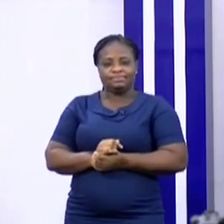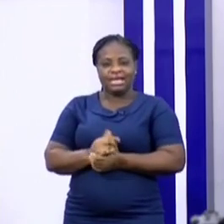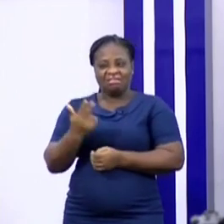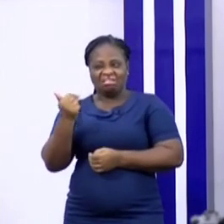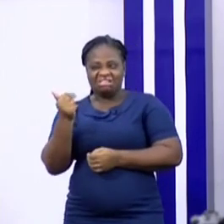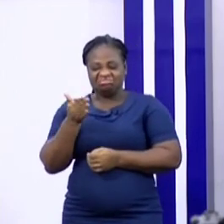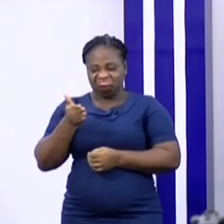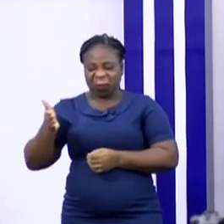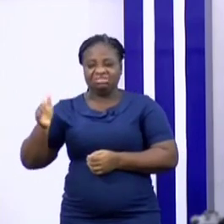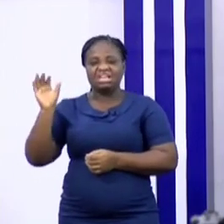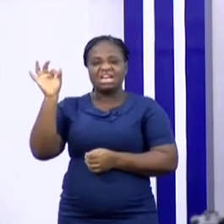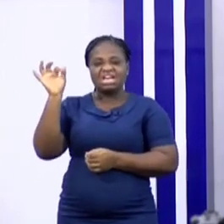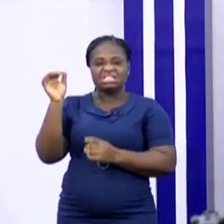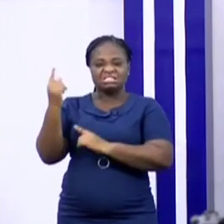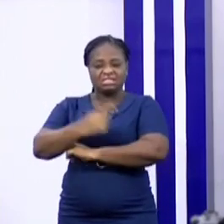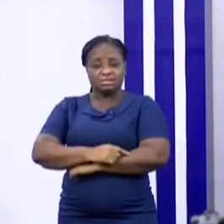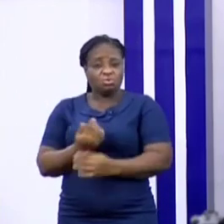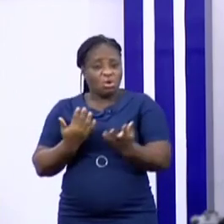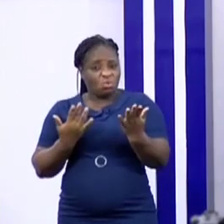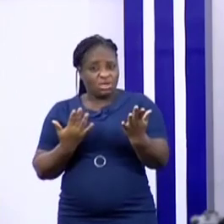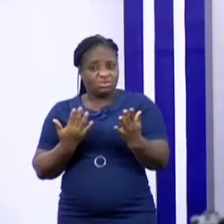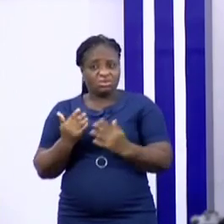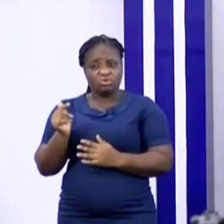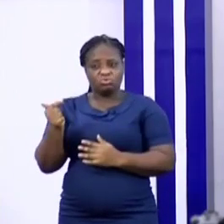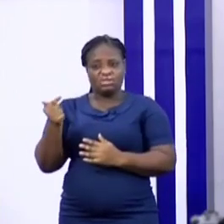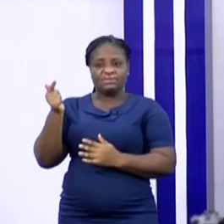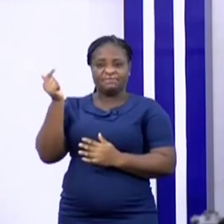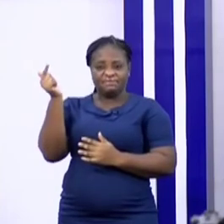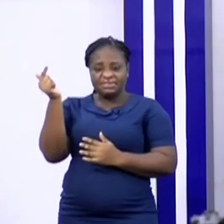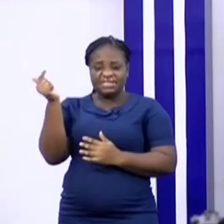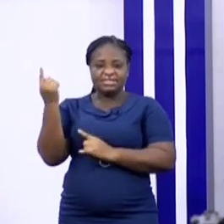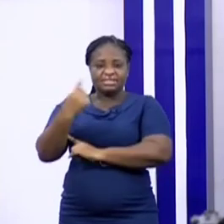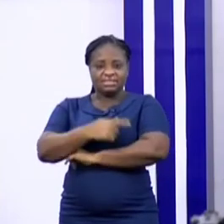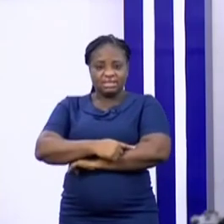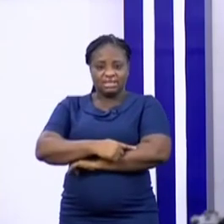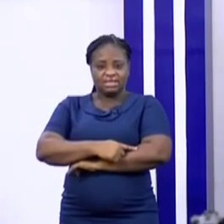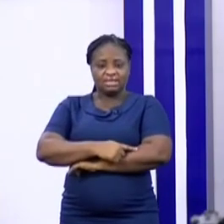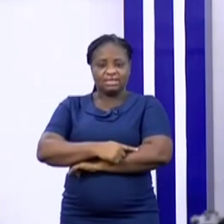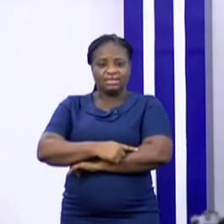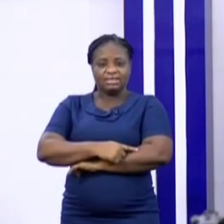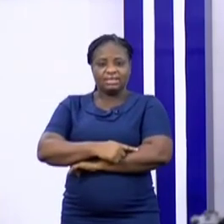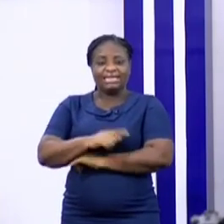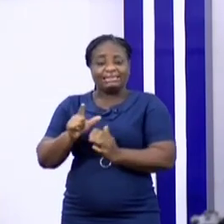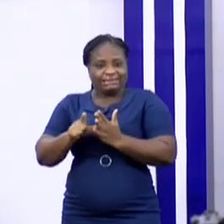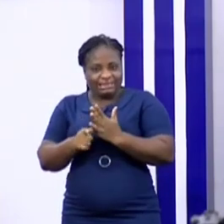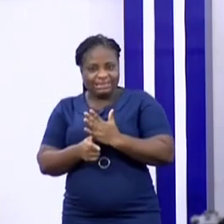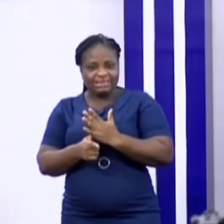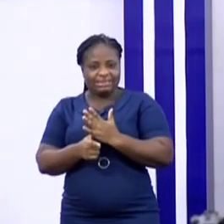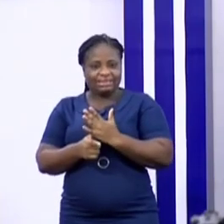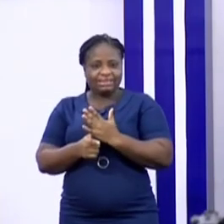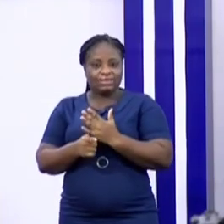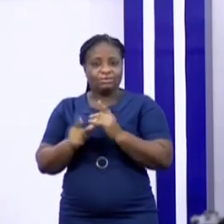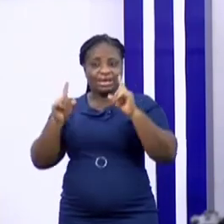days. We are waiting till the 21st day. I mean, as you are reached 21 days, and then you